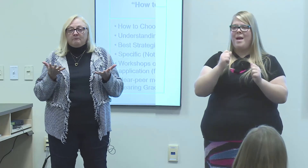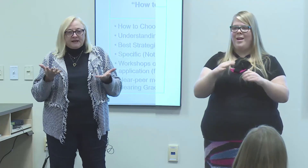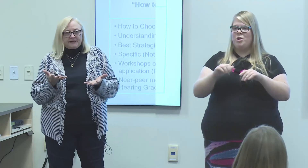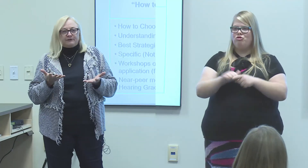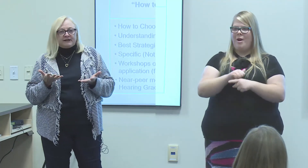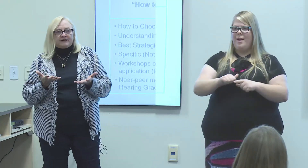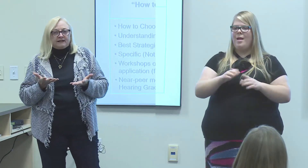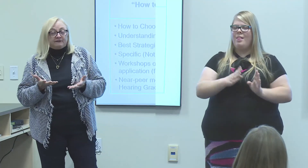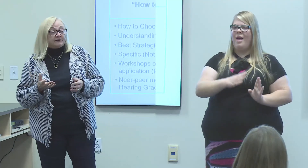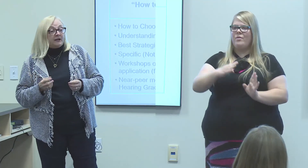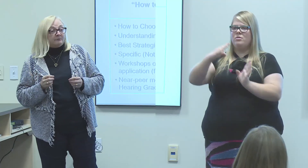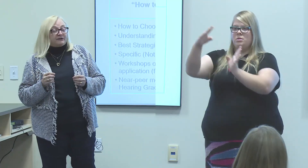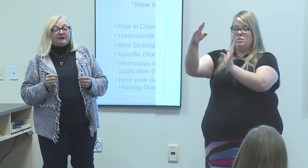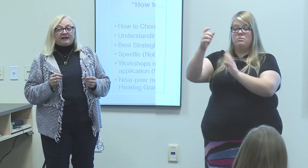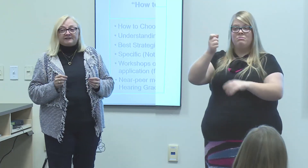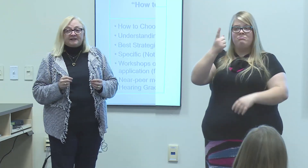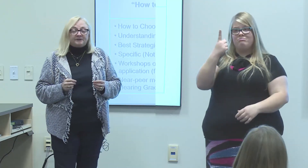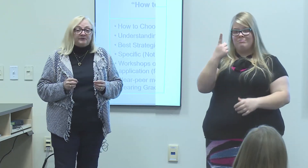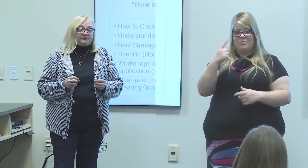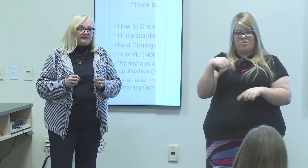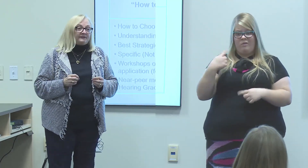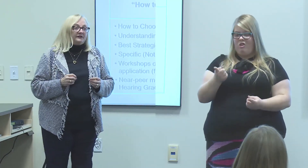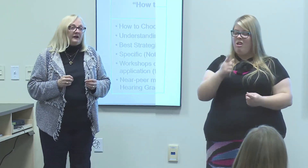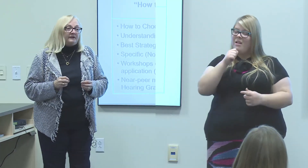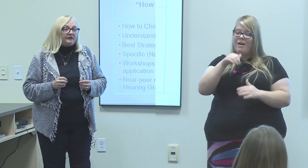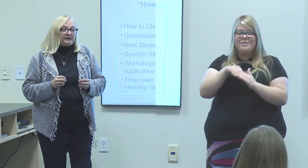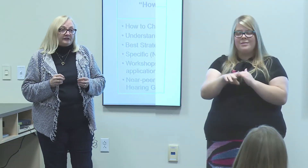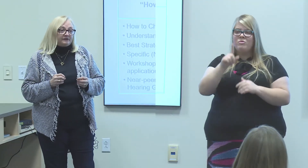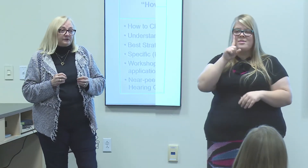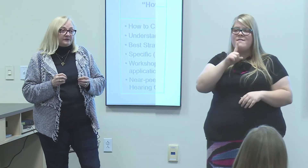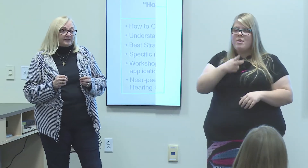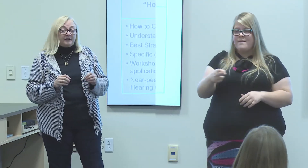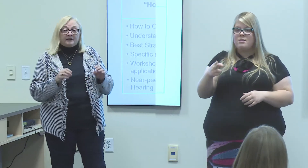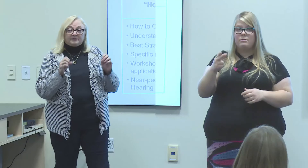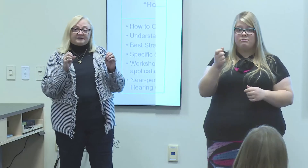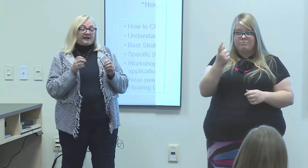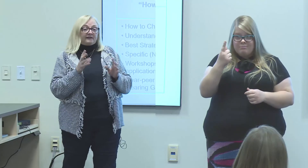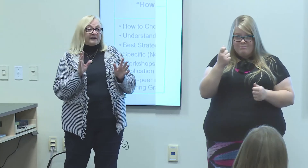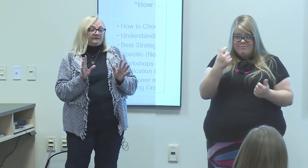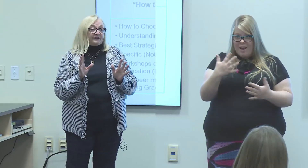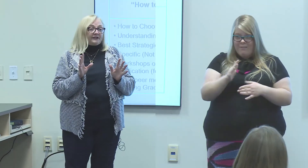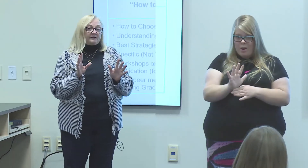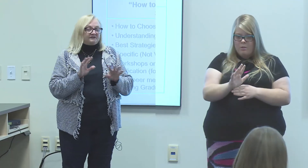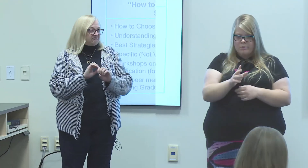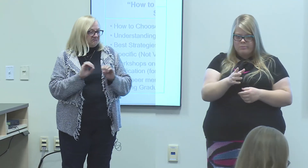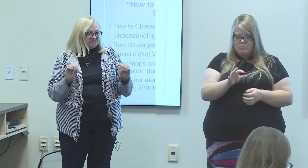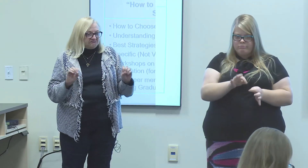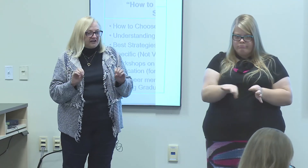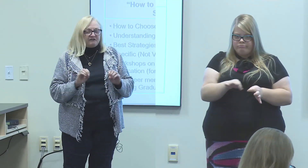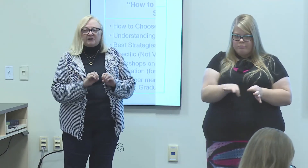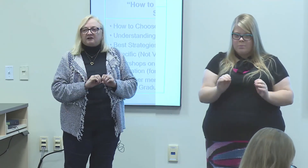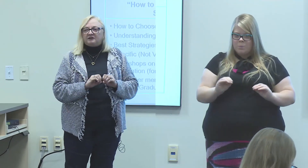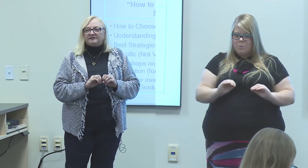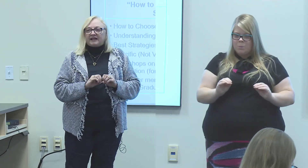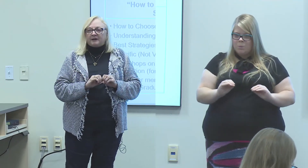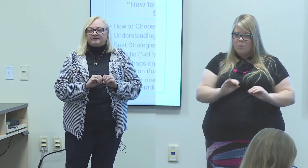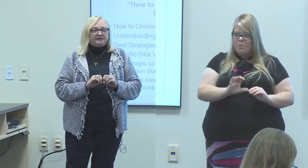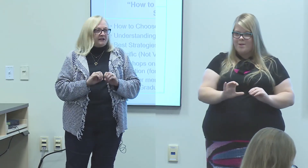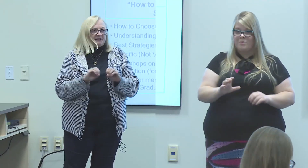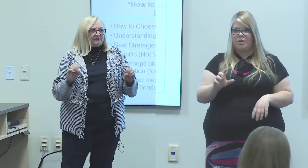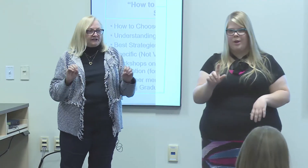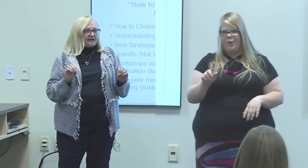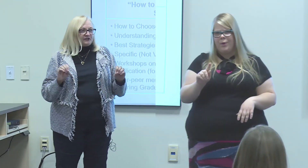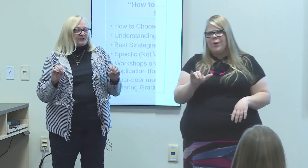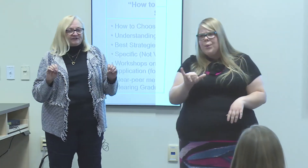to many training levels. But they're not accessible to deaf and hard of hearing individuals yet, because they have a lot of videos. None of them are closed